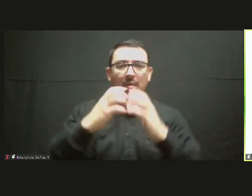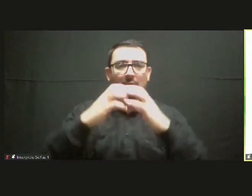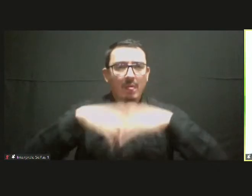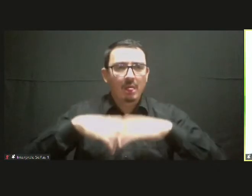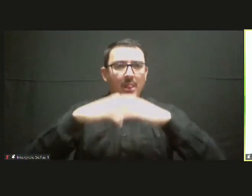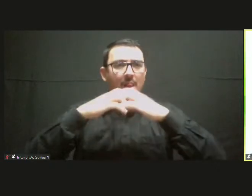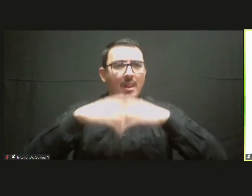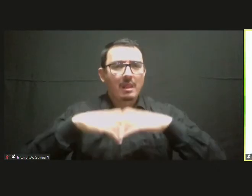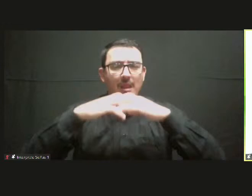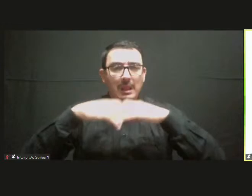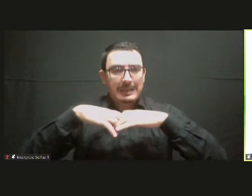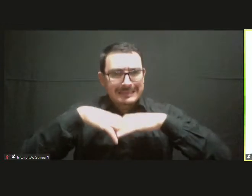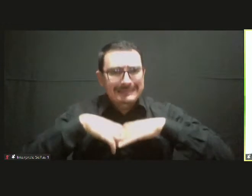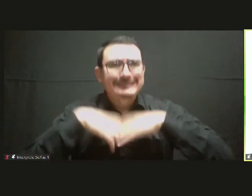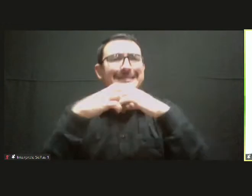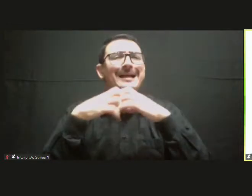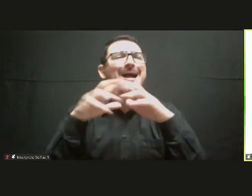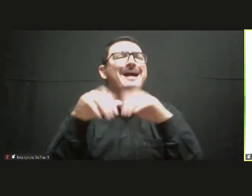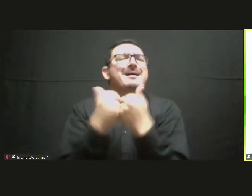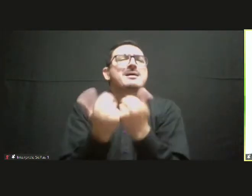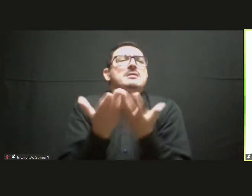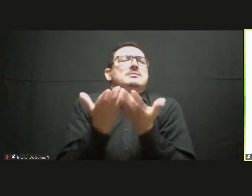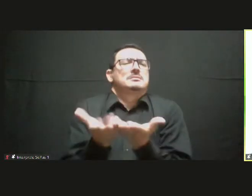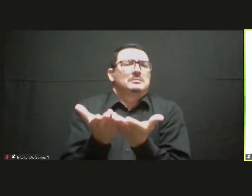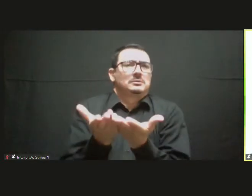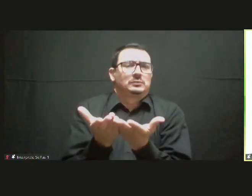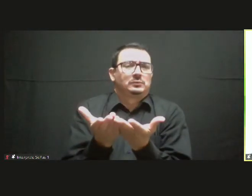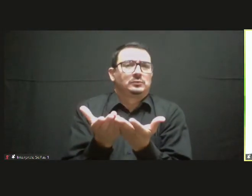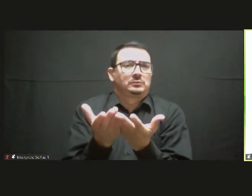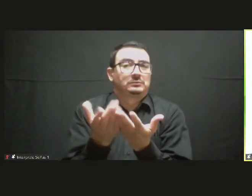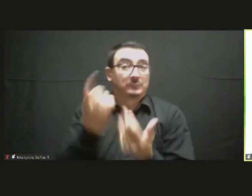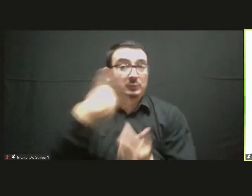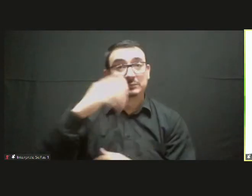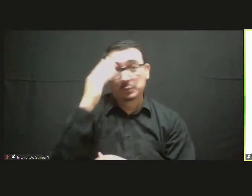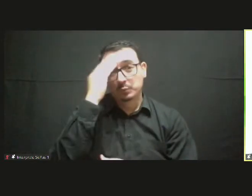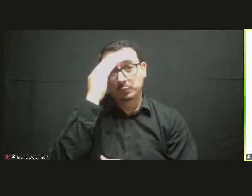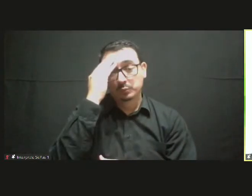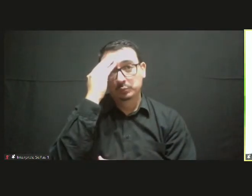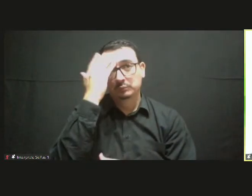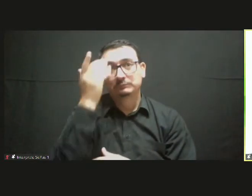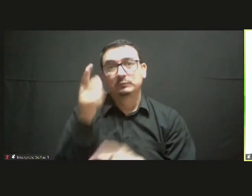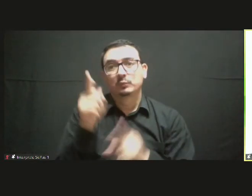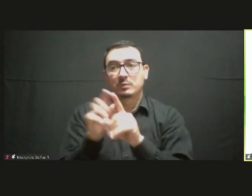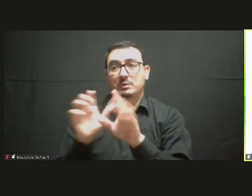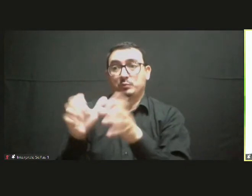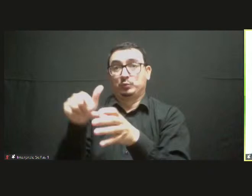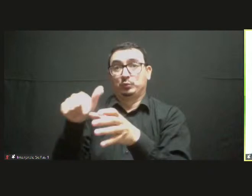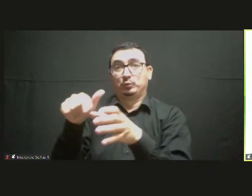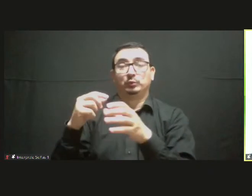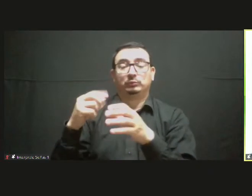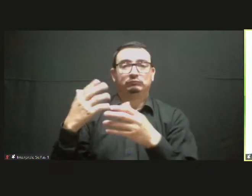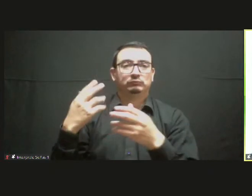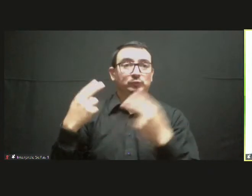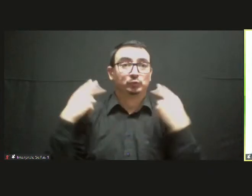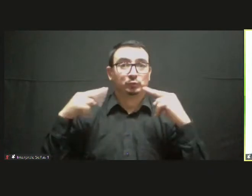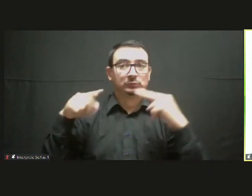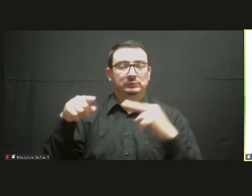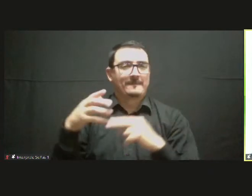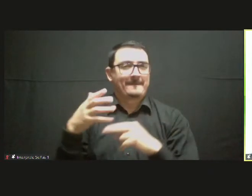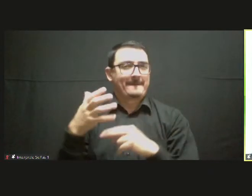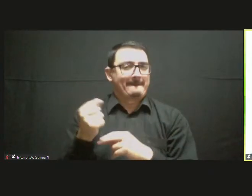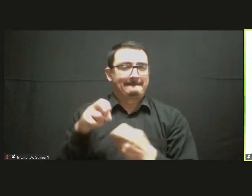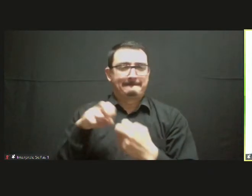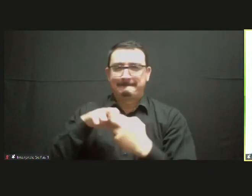by COVID-19. Without COVID-19, we would have been in Barbados already preparing for UNCTAD 15. That would have been so